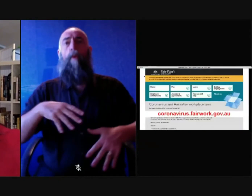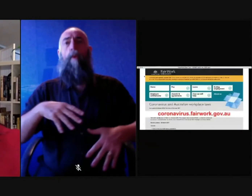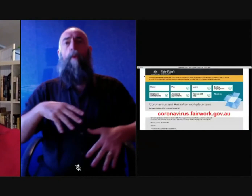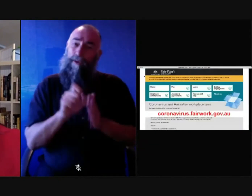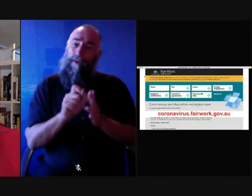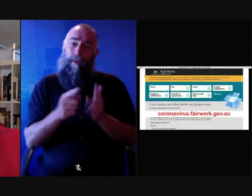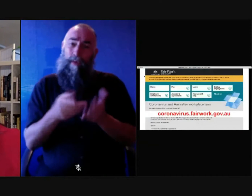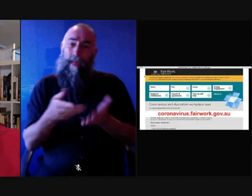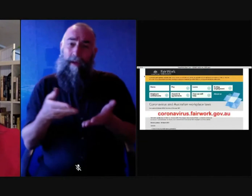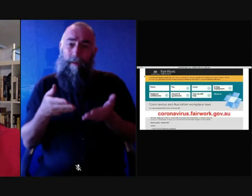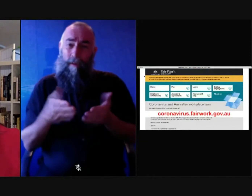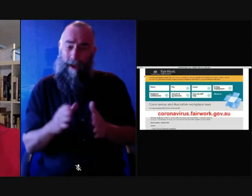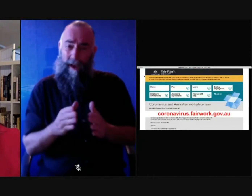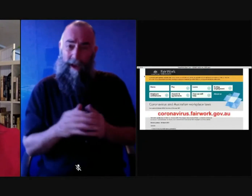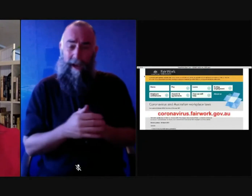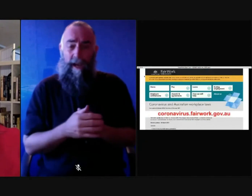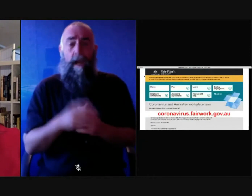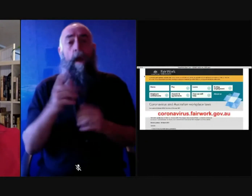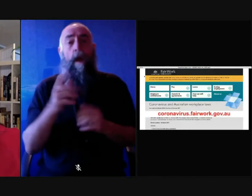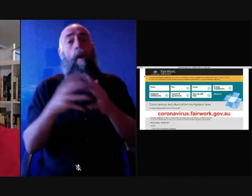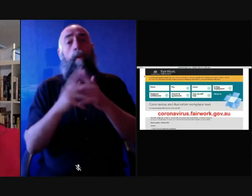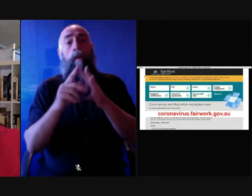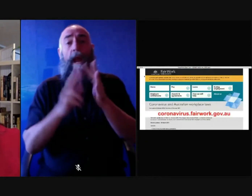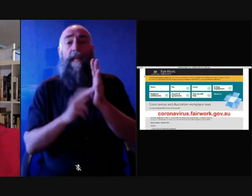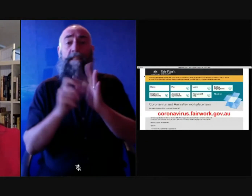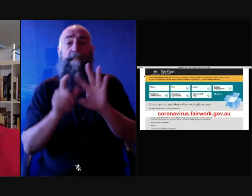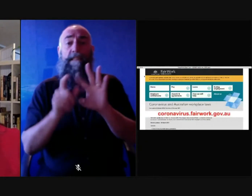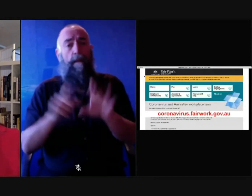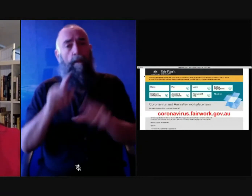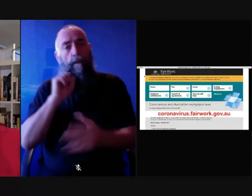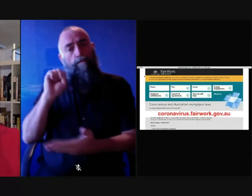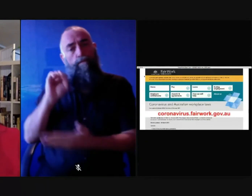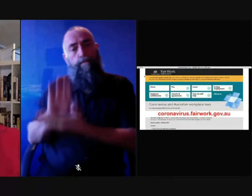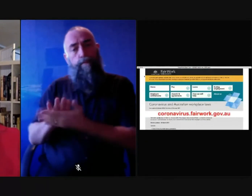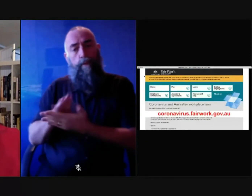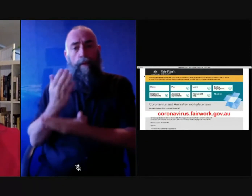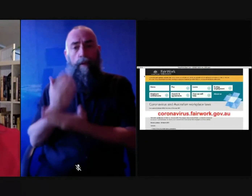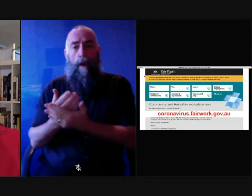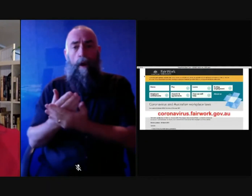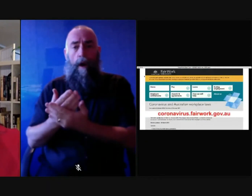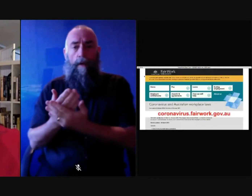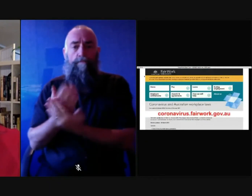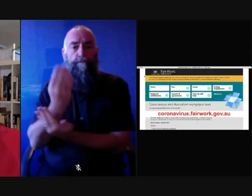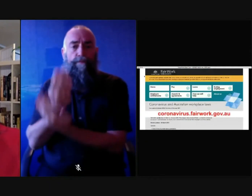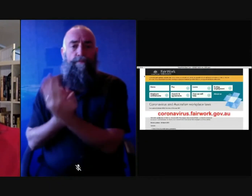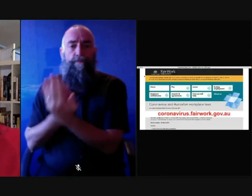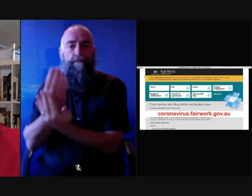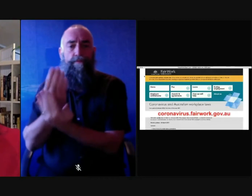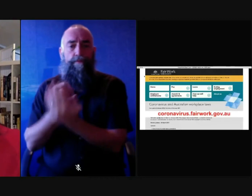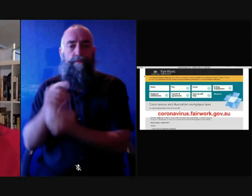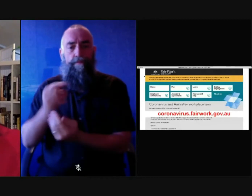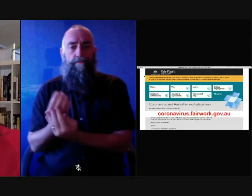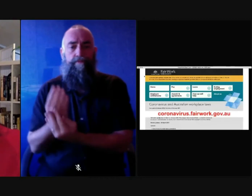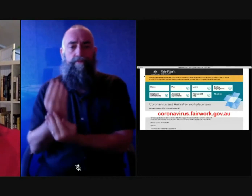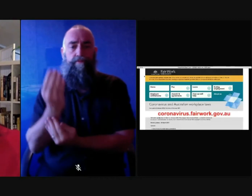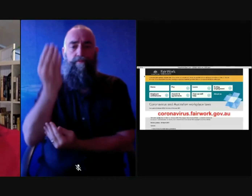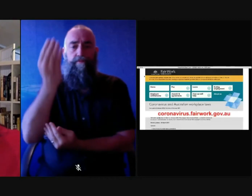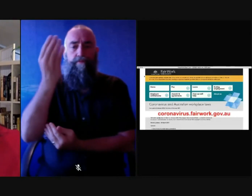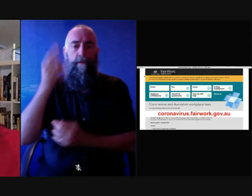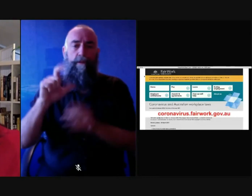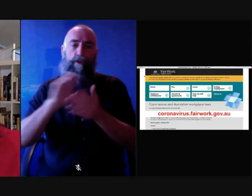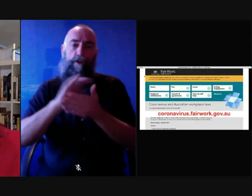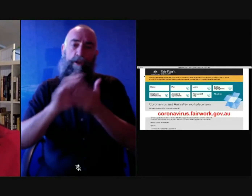going to put these in the chat for you. They'll also be available on a resource that we can send to you afterwards. The first one is the Fair